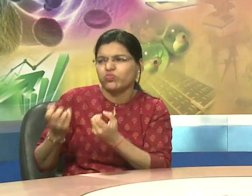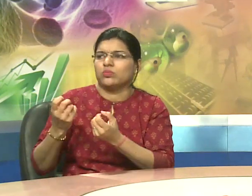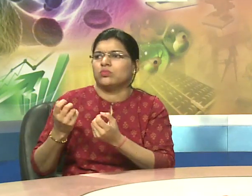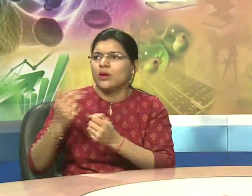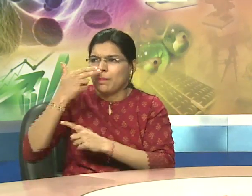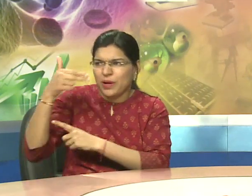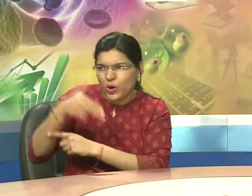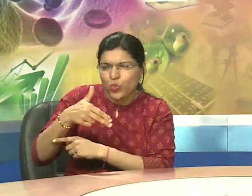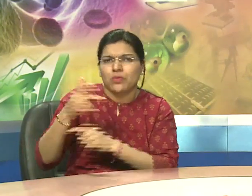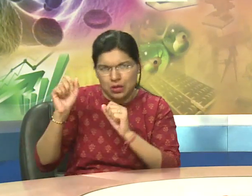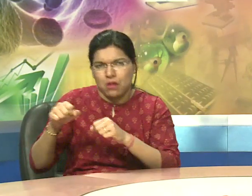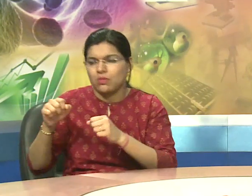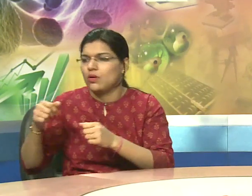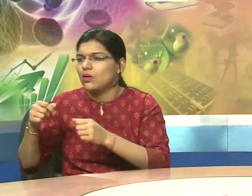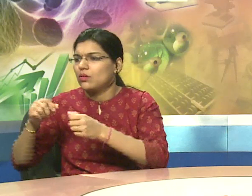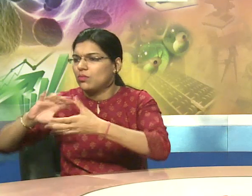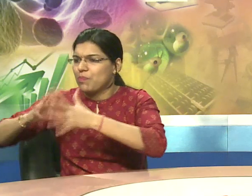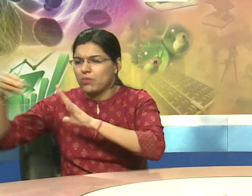We can connect and